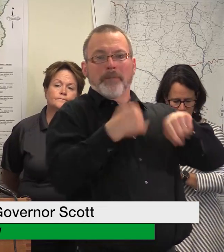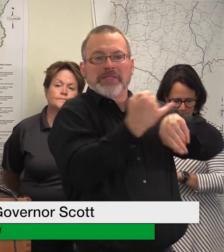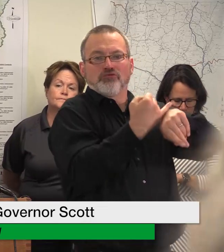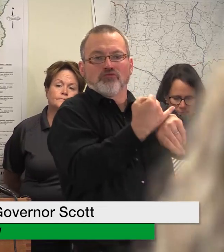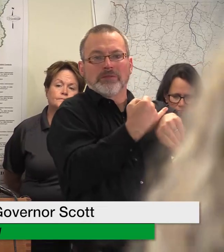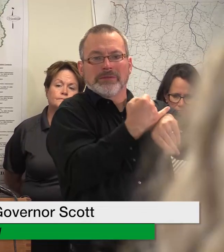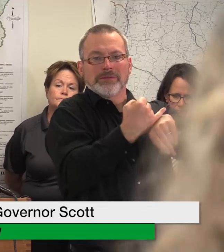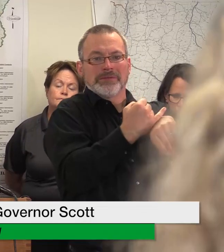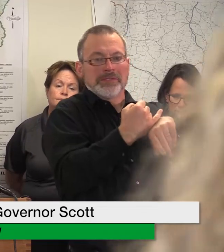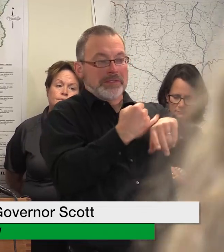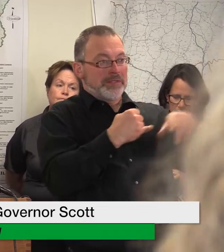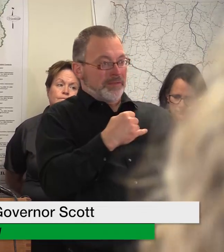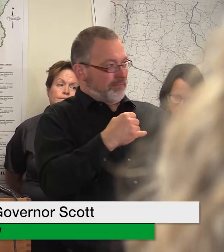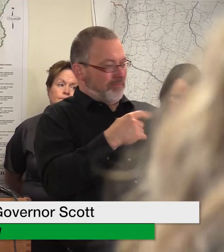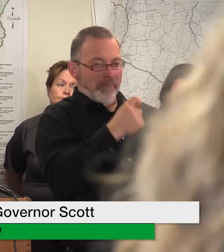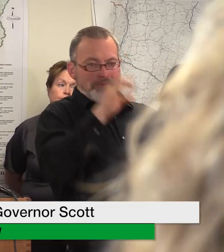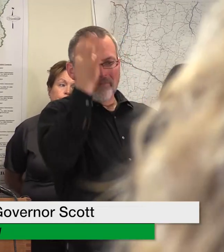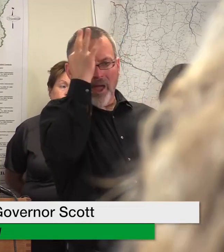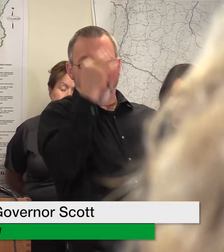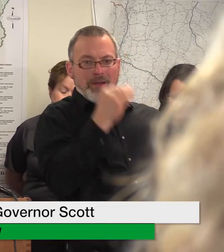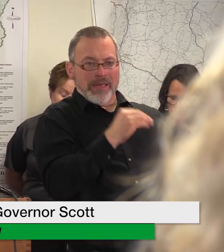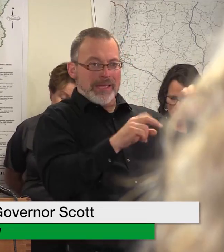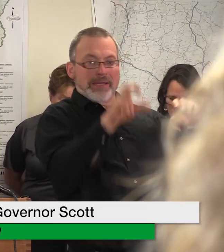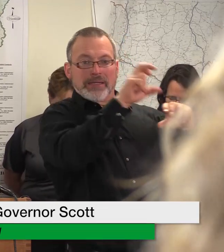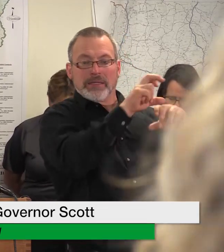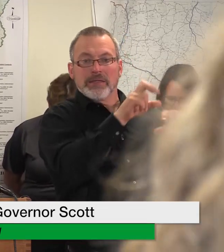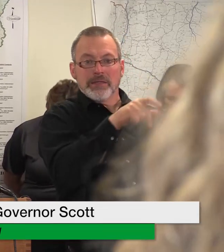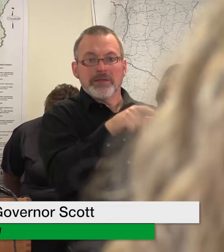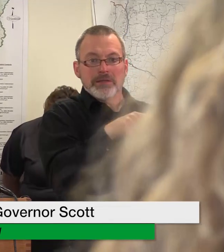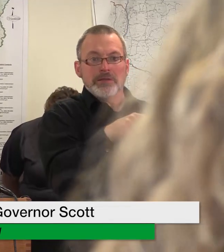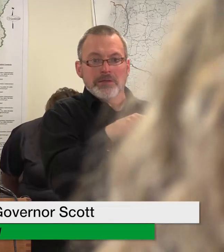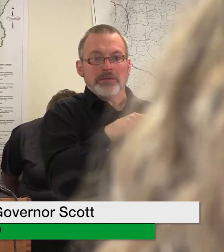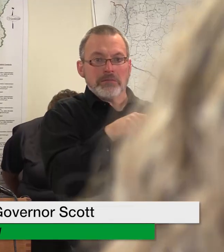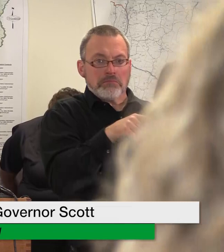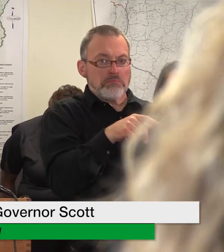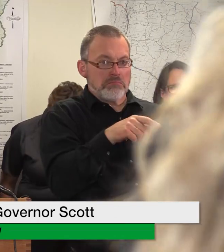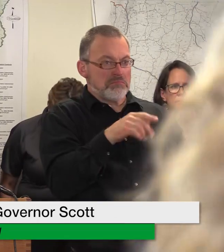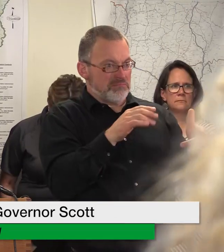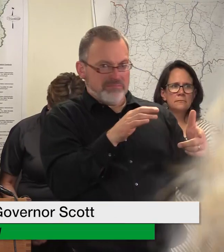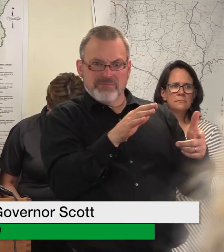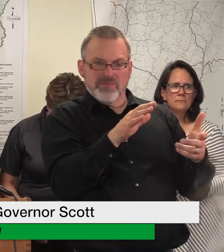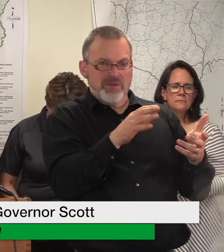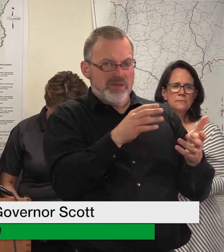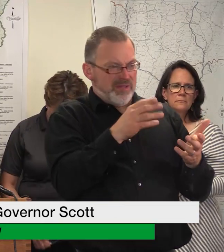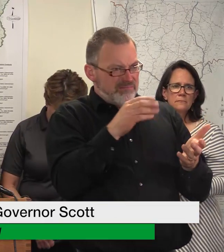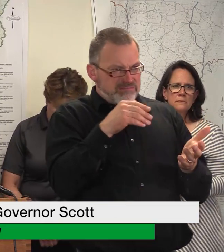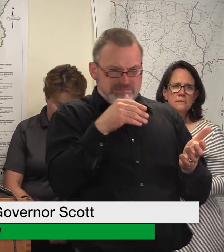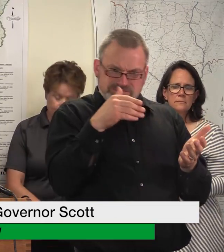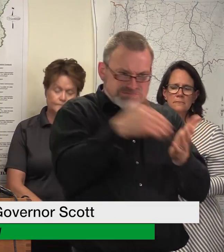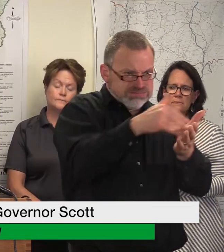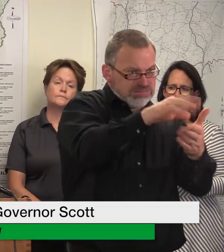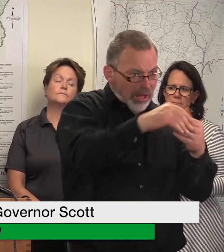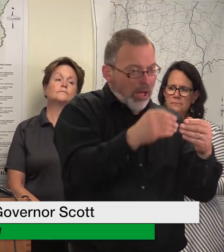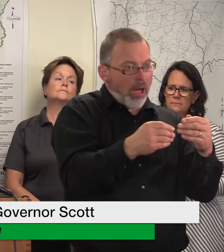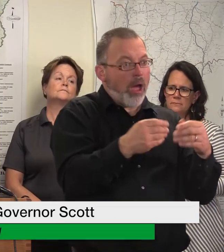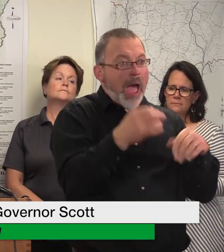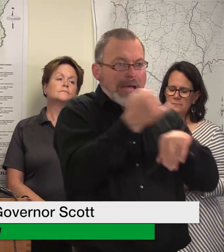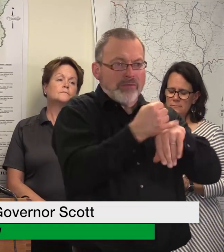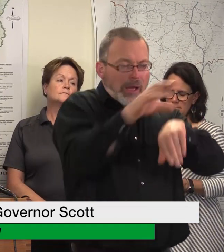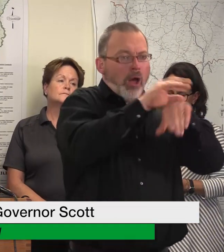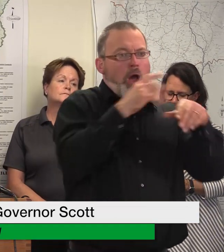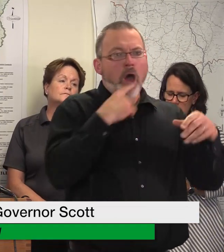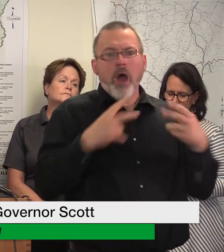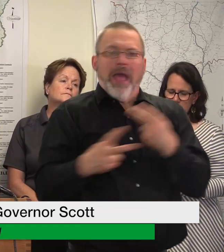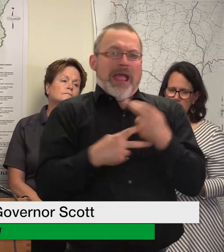money we have sitting in the bank, collecting, drawing interest. It's like a savings account in some respects, but knowing that we're going